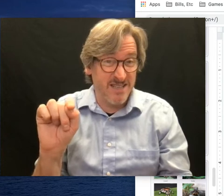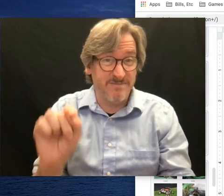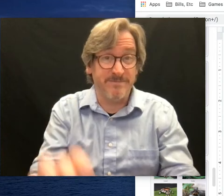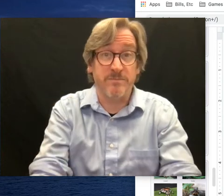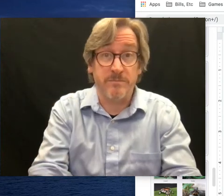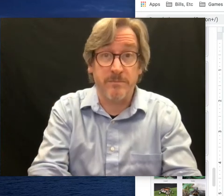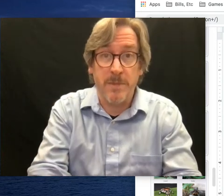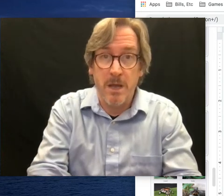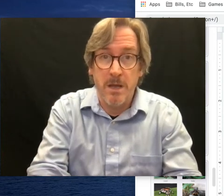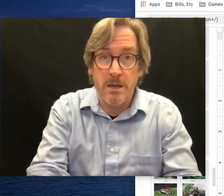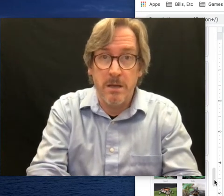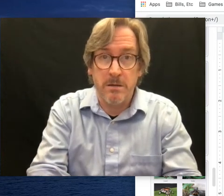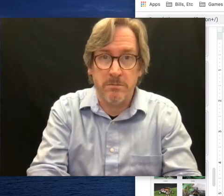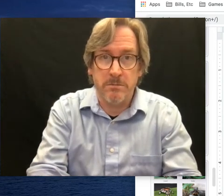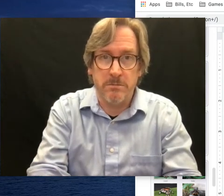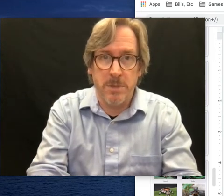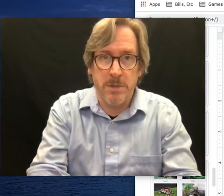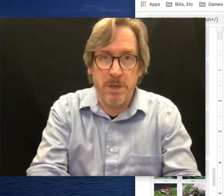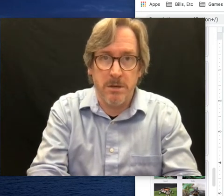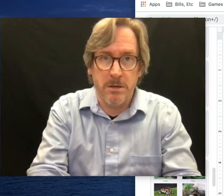Ferret.